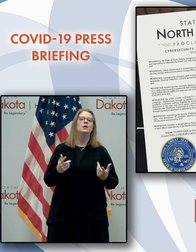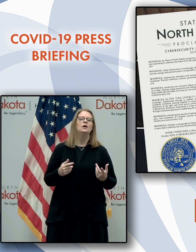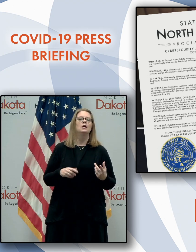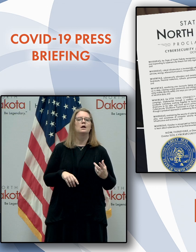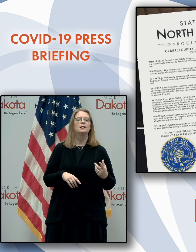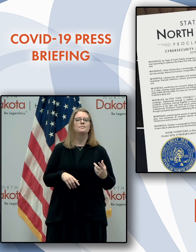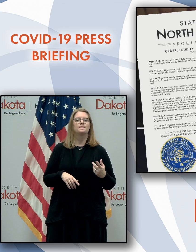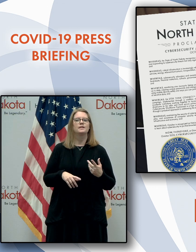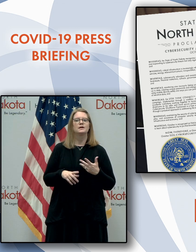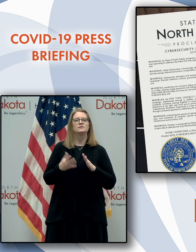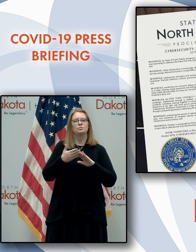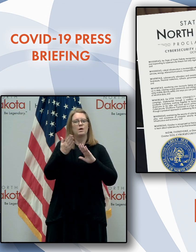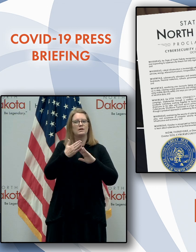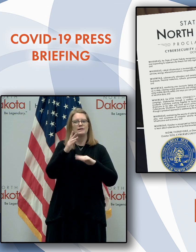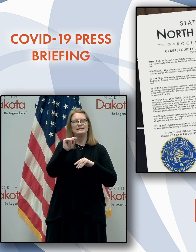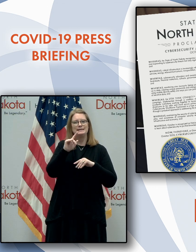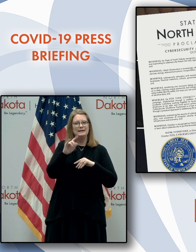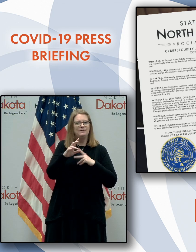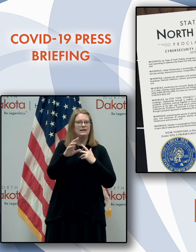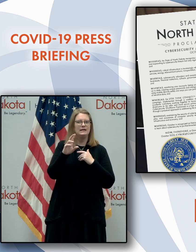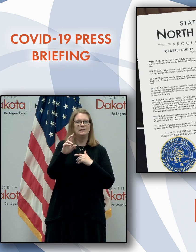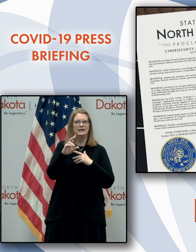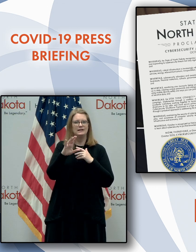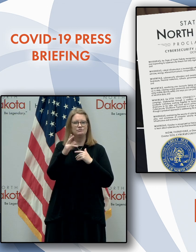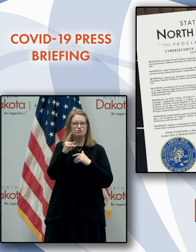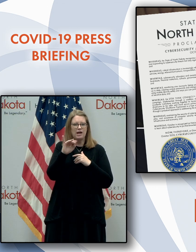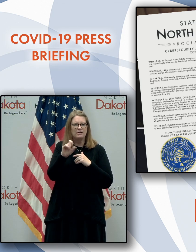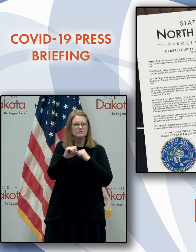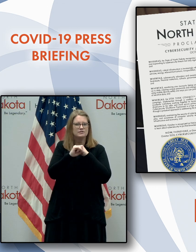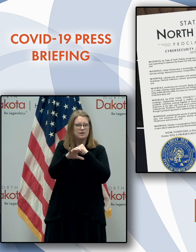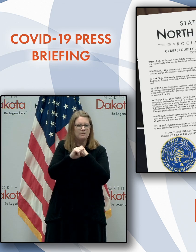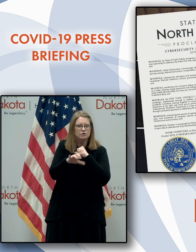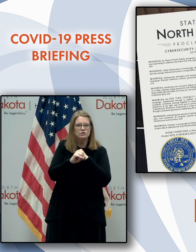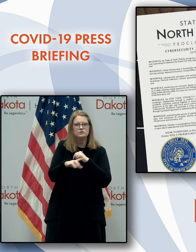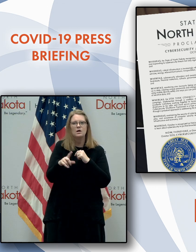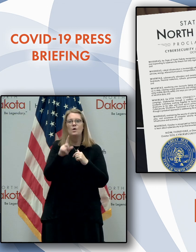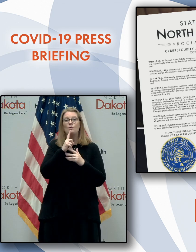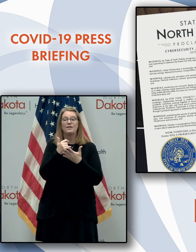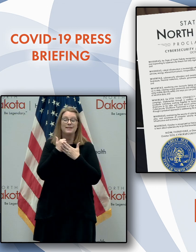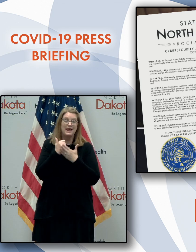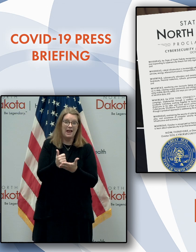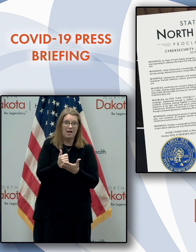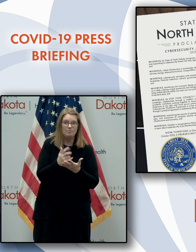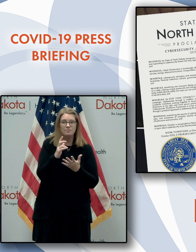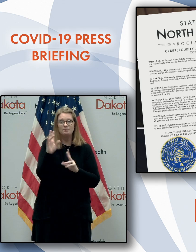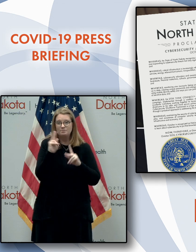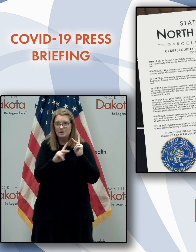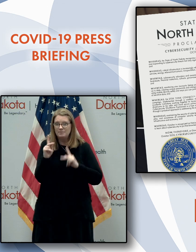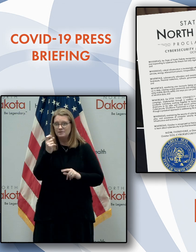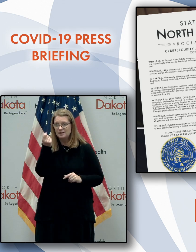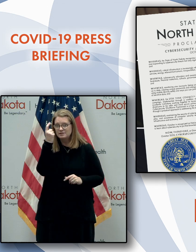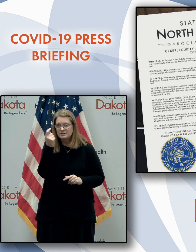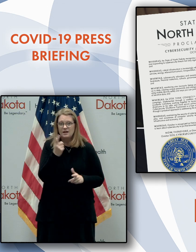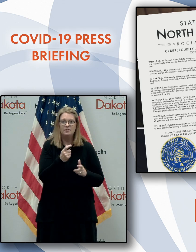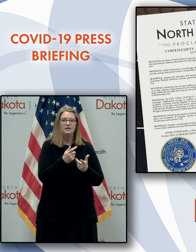is going to run on TV and digital channels through the fall, is designed to help North Dakotans understand common threats, which include phishing, and